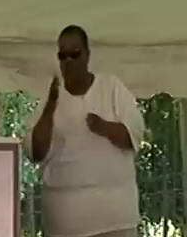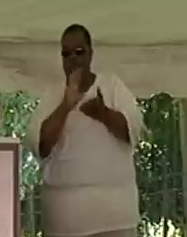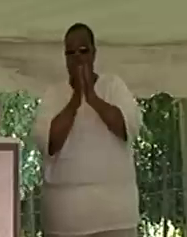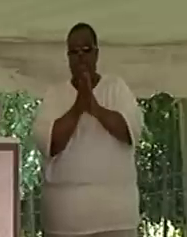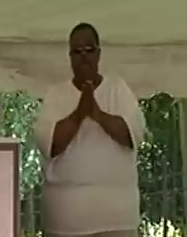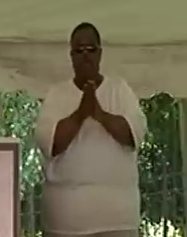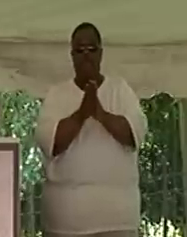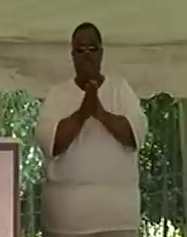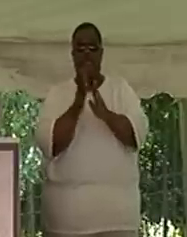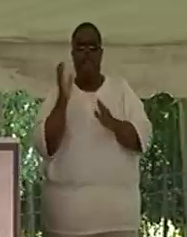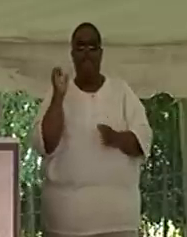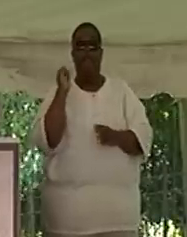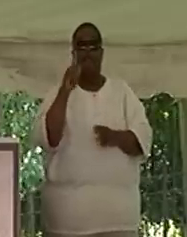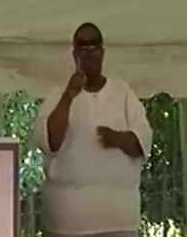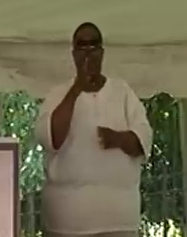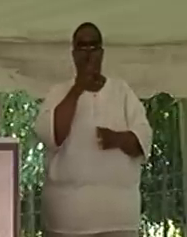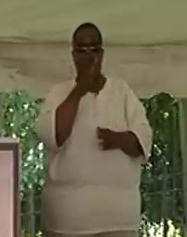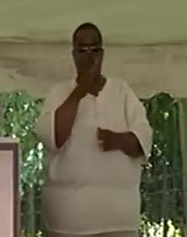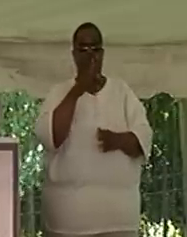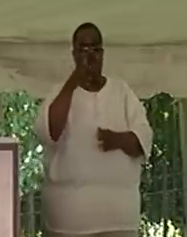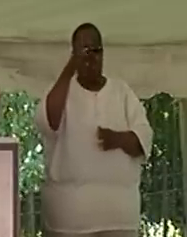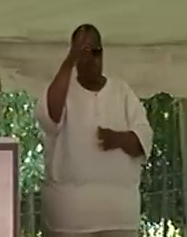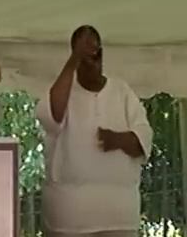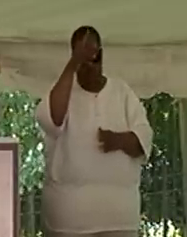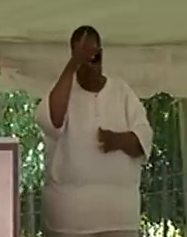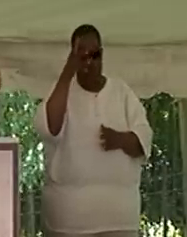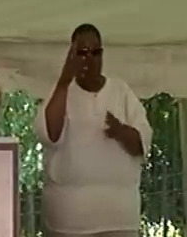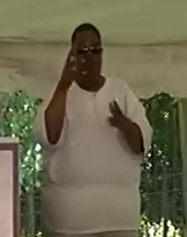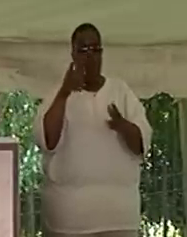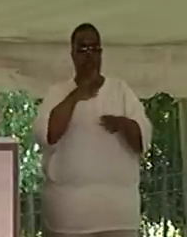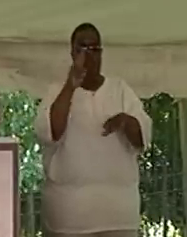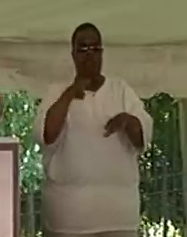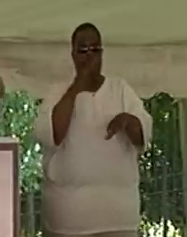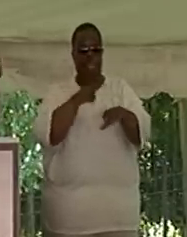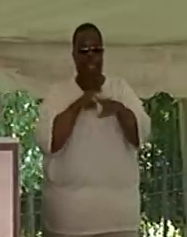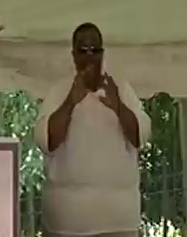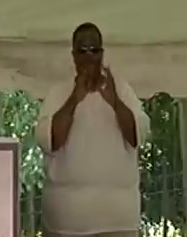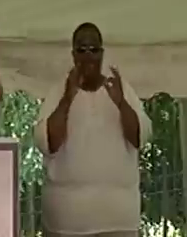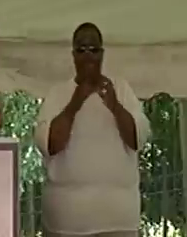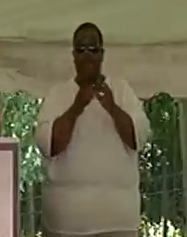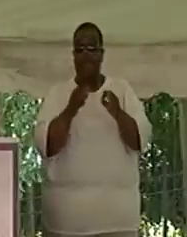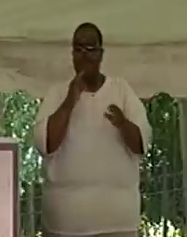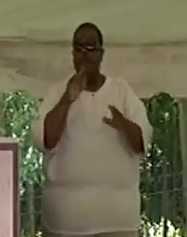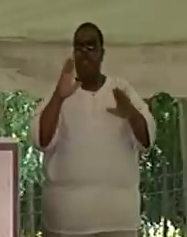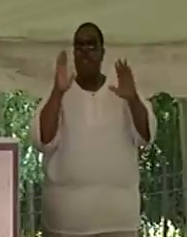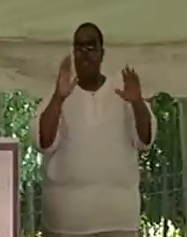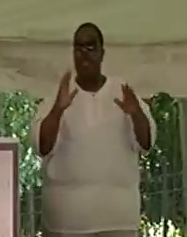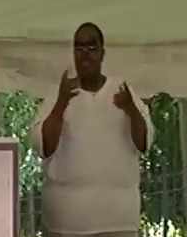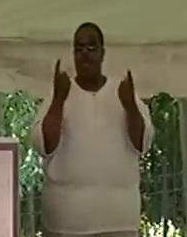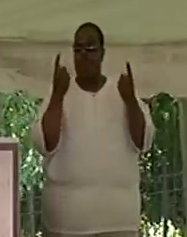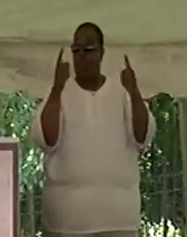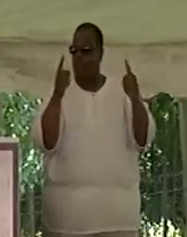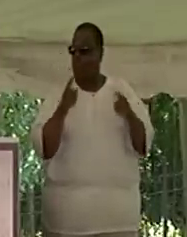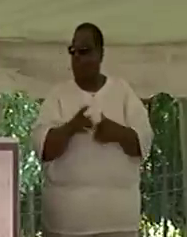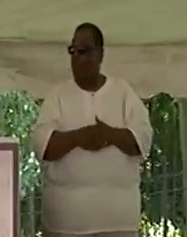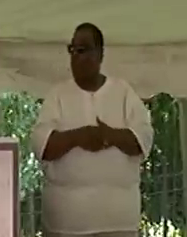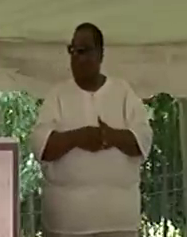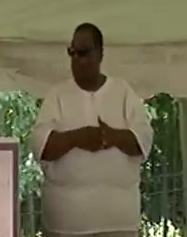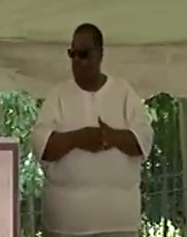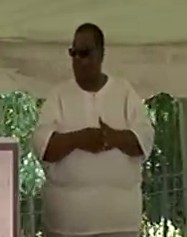be. And that is back with their mothers, back with their fathers, back with their natural families. Isn't that the outcome of this, ladies and